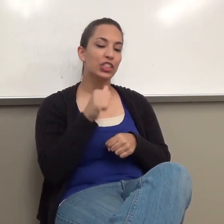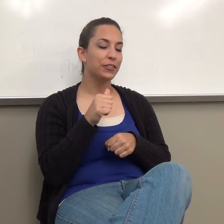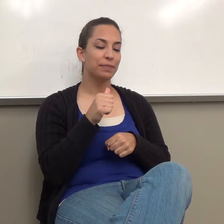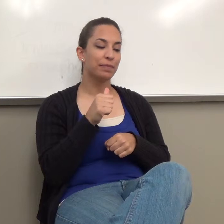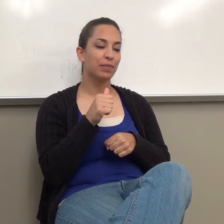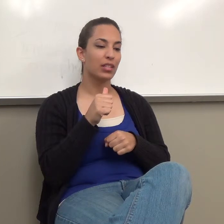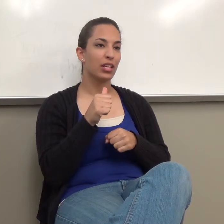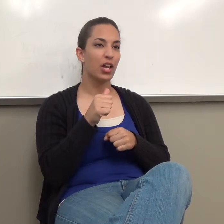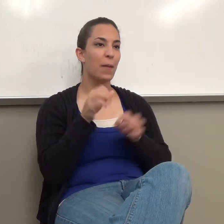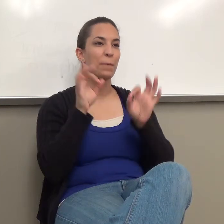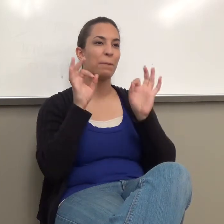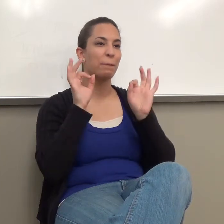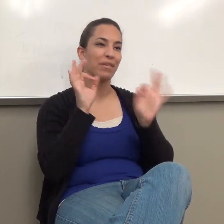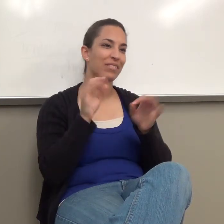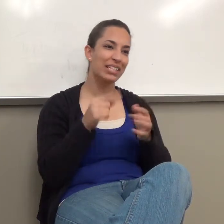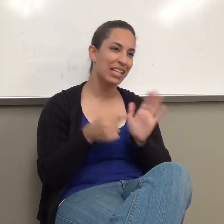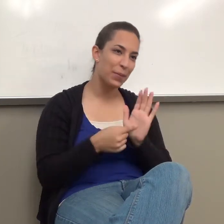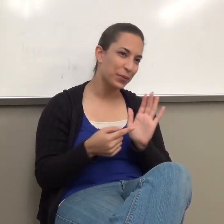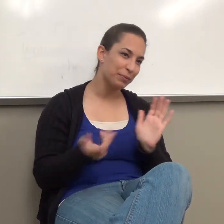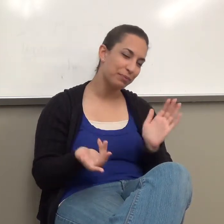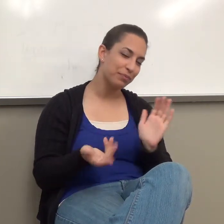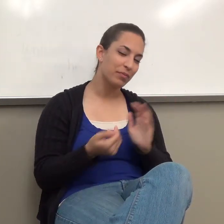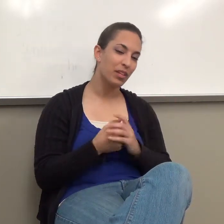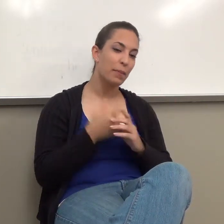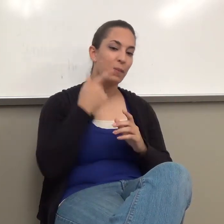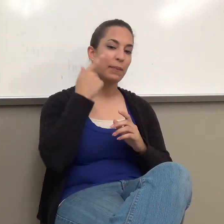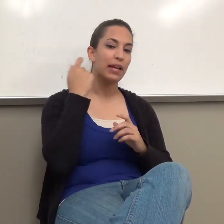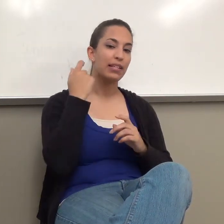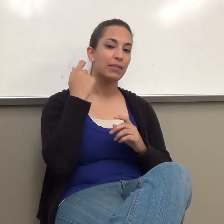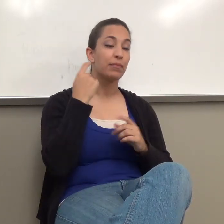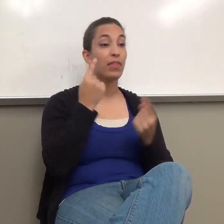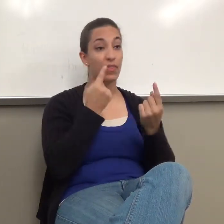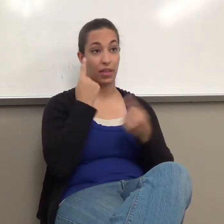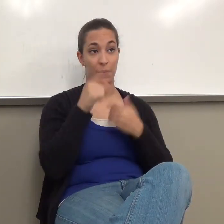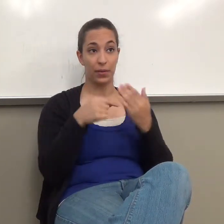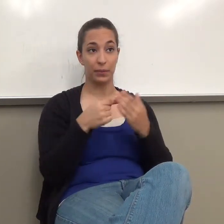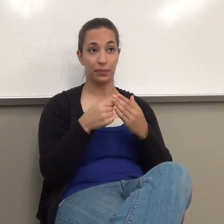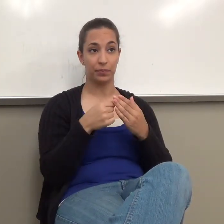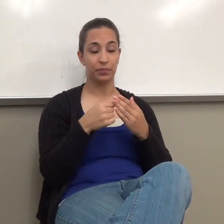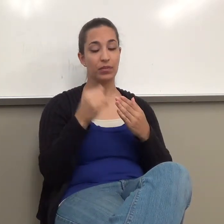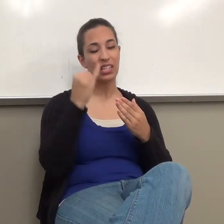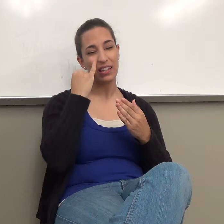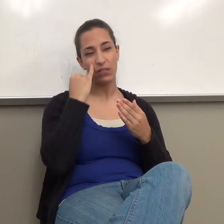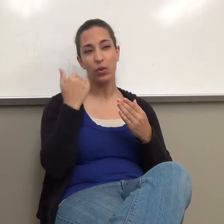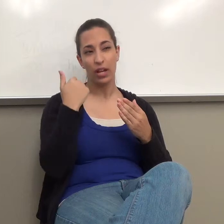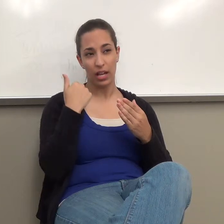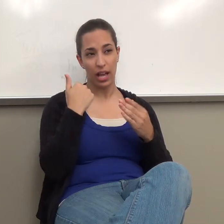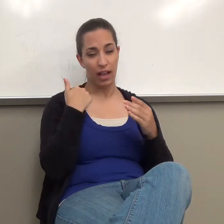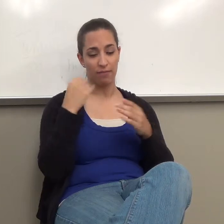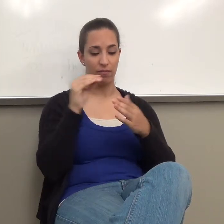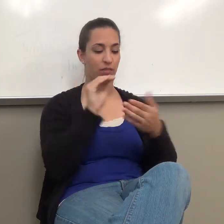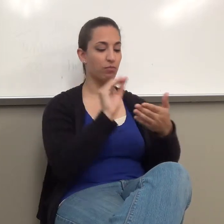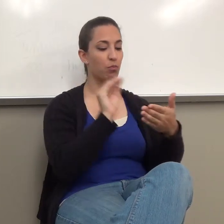a perfect example. Because think about it. If you put that sentence down